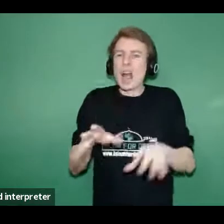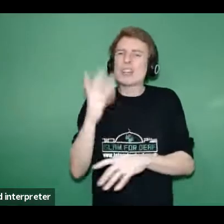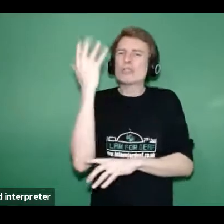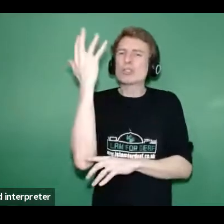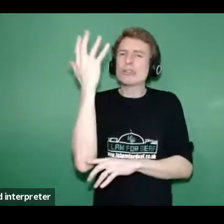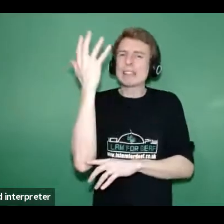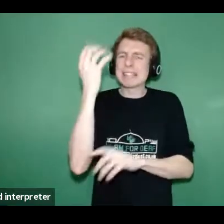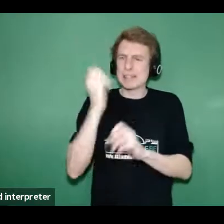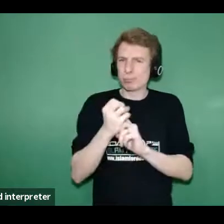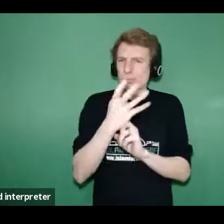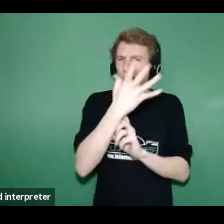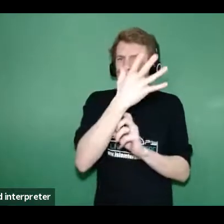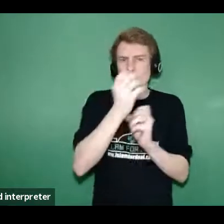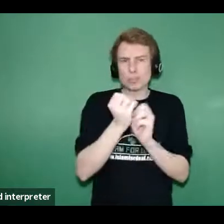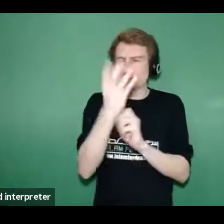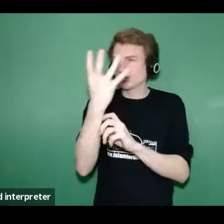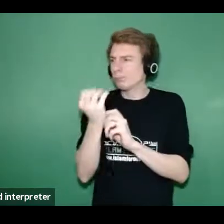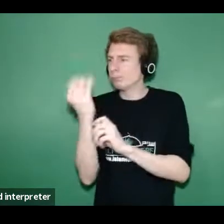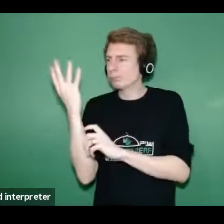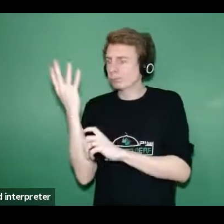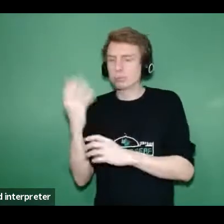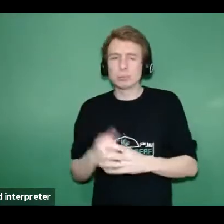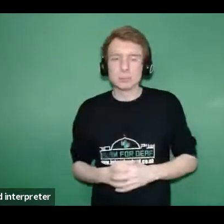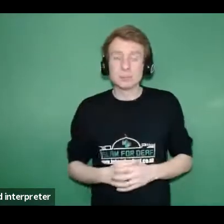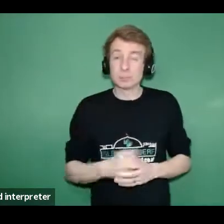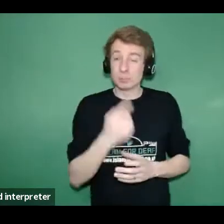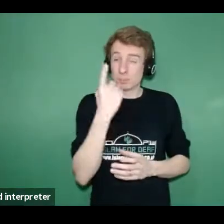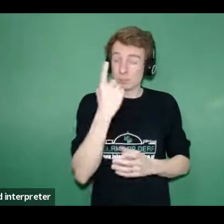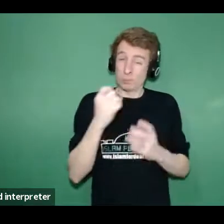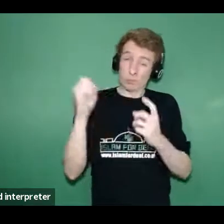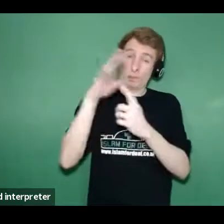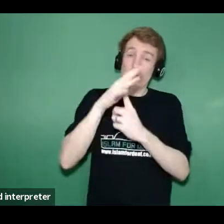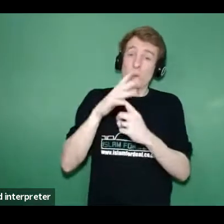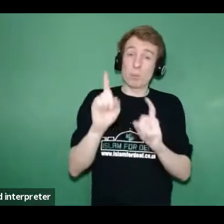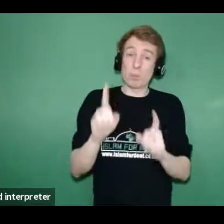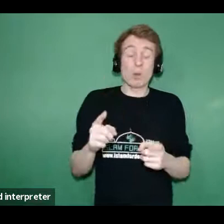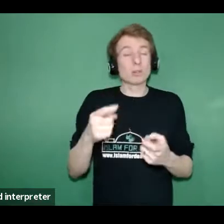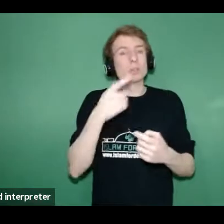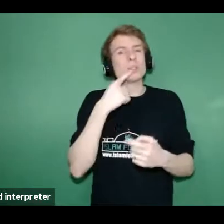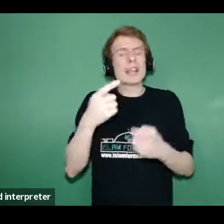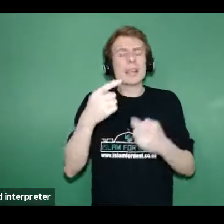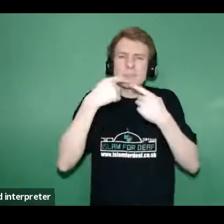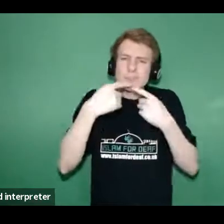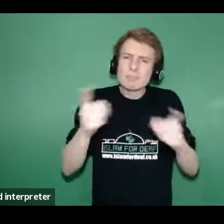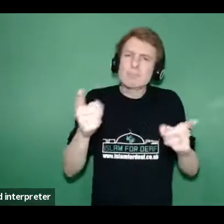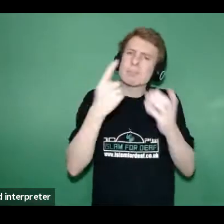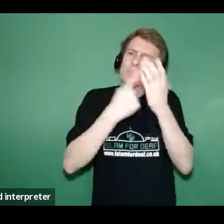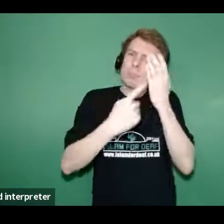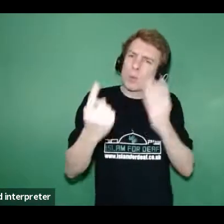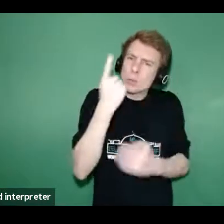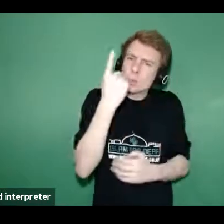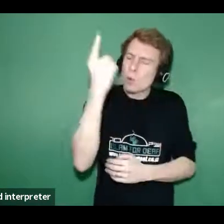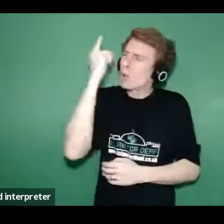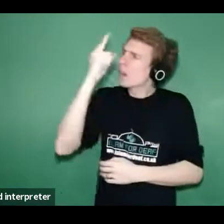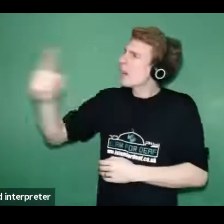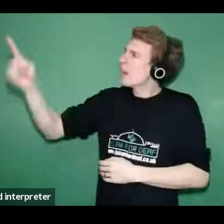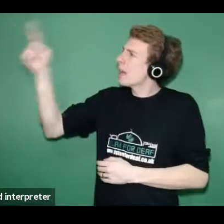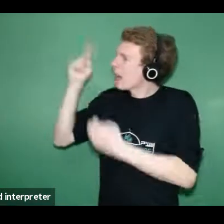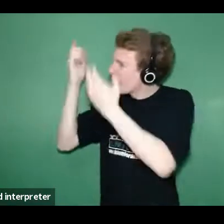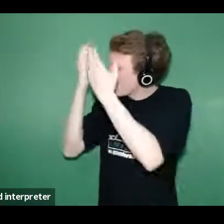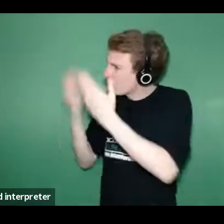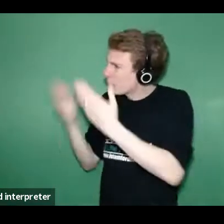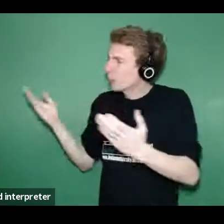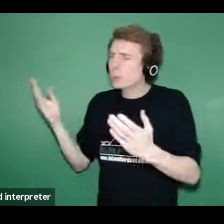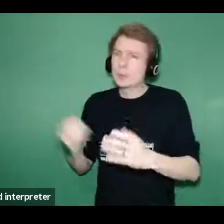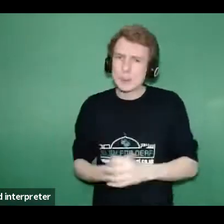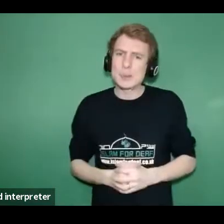the statement La ilaha illallah, the statement there is no deity worthy of worship in truth except for Allah. And the lowest level,